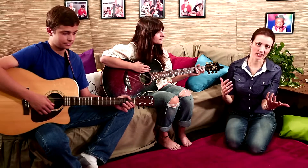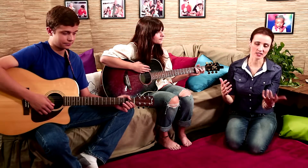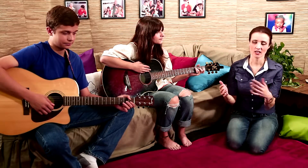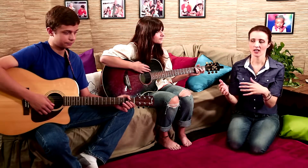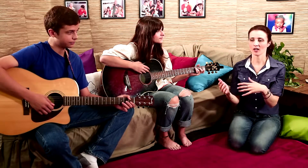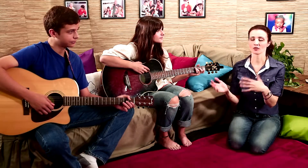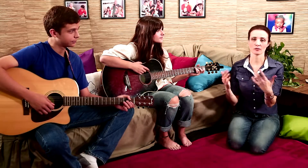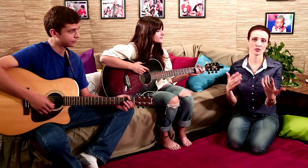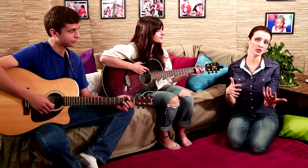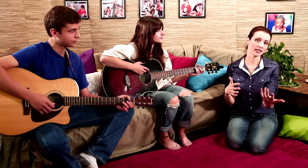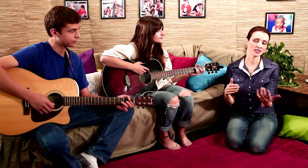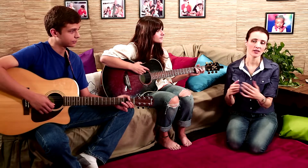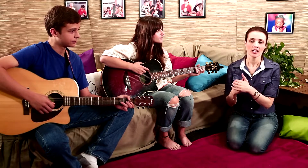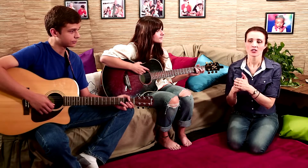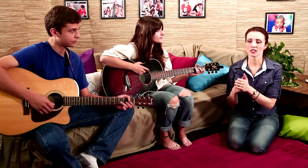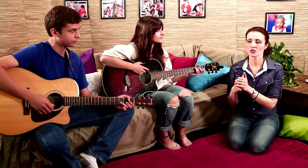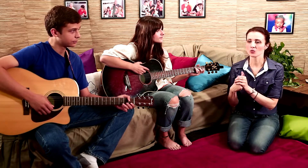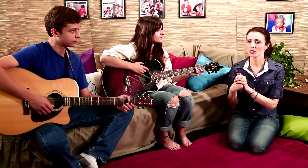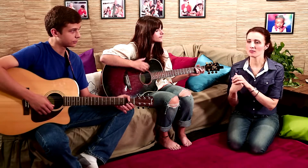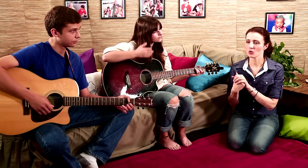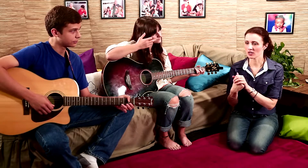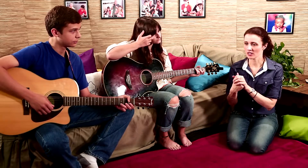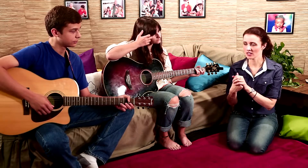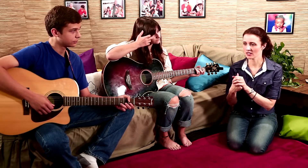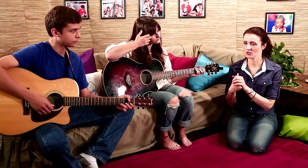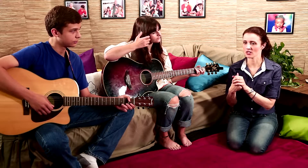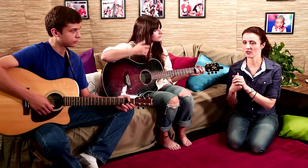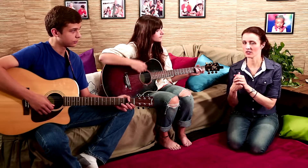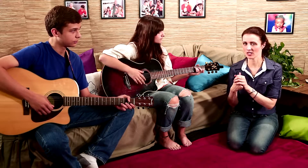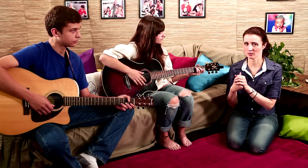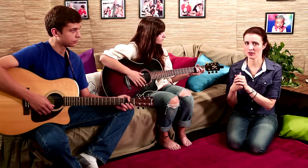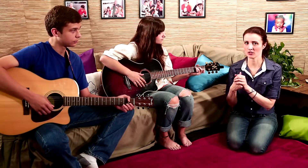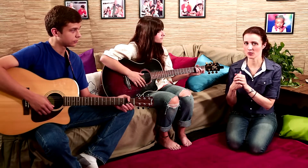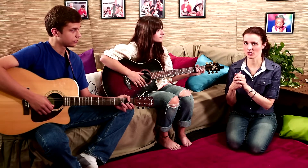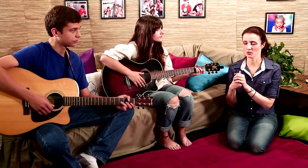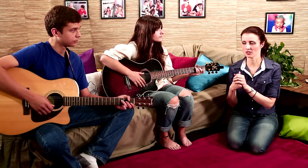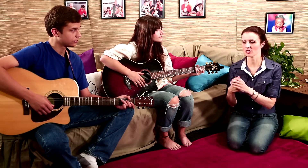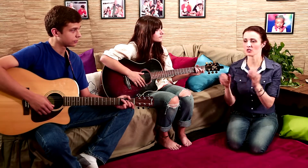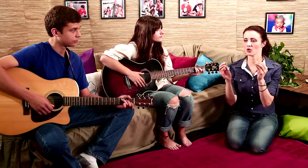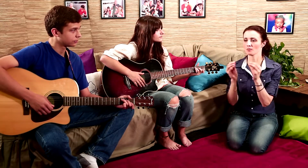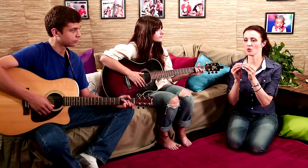Please, for families with 2 dads. So let's do one more, just to give you another example of how you can switch out the words. Let's go